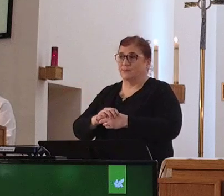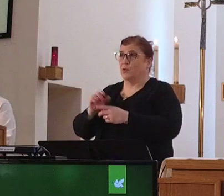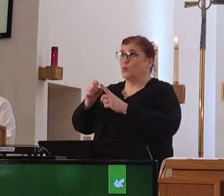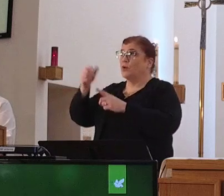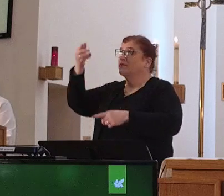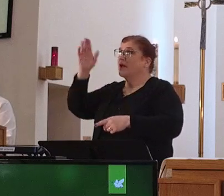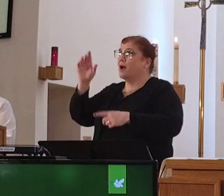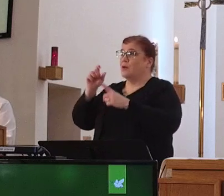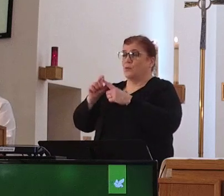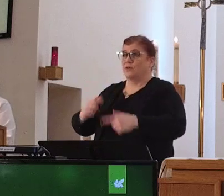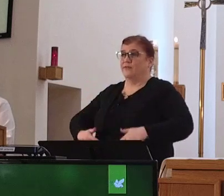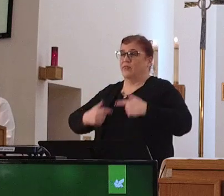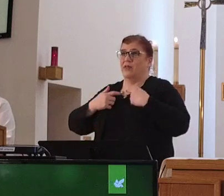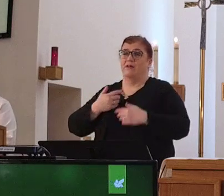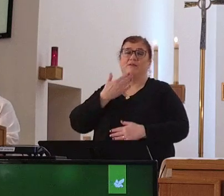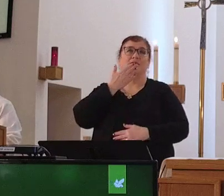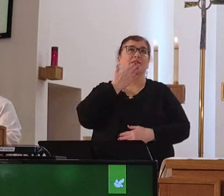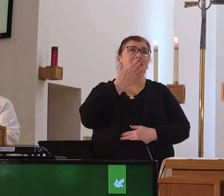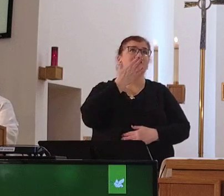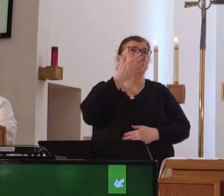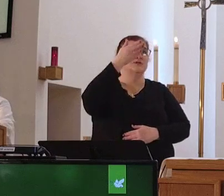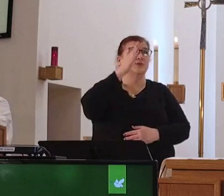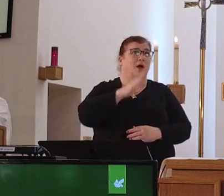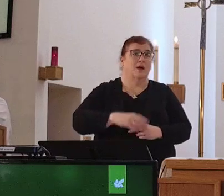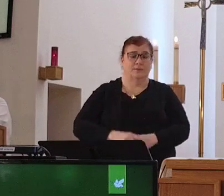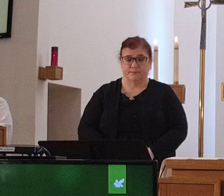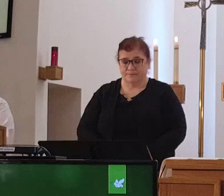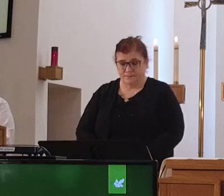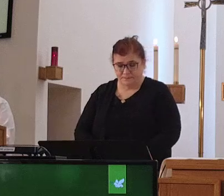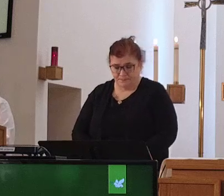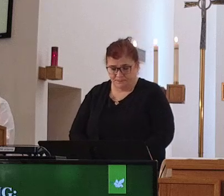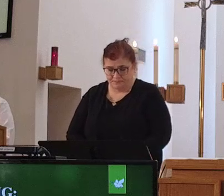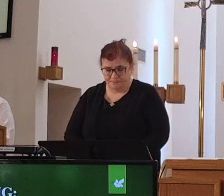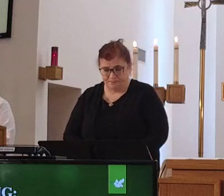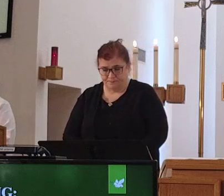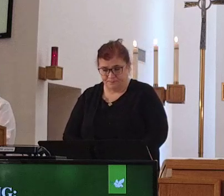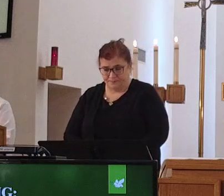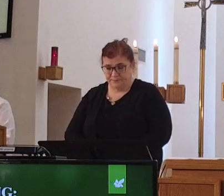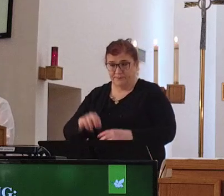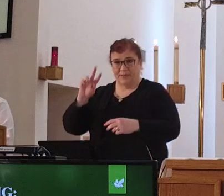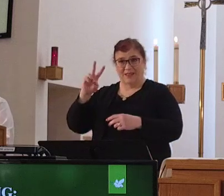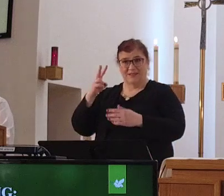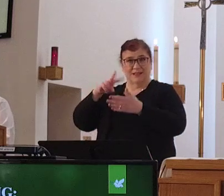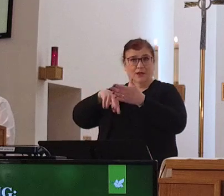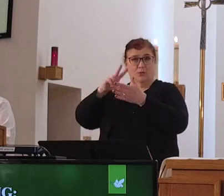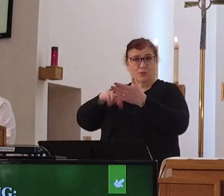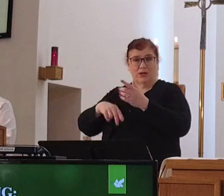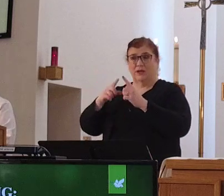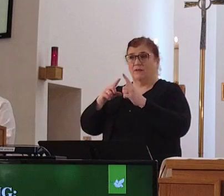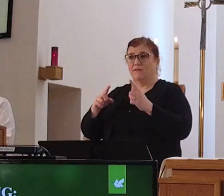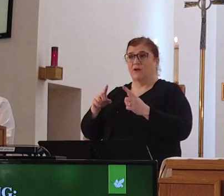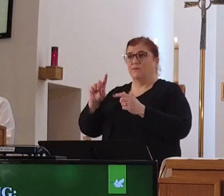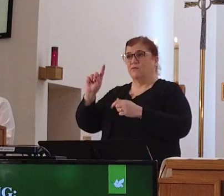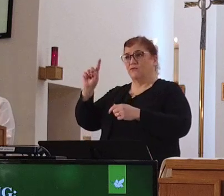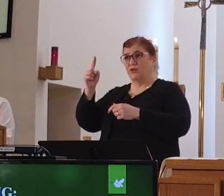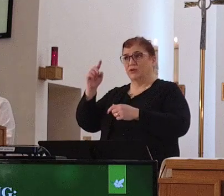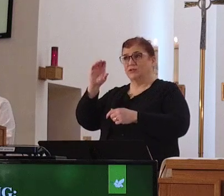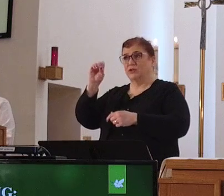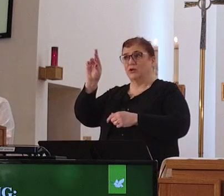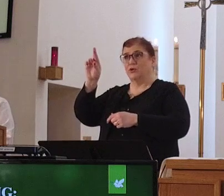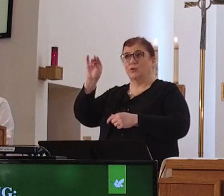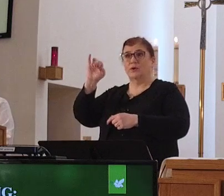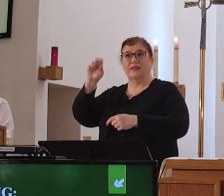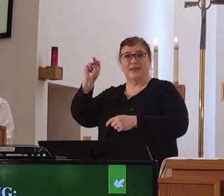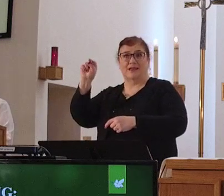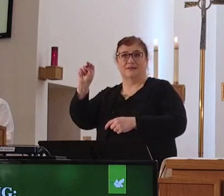God, word of life. Thanks be to God. The second reading is from 1